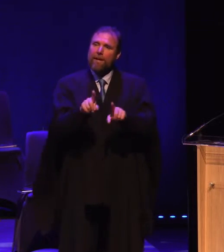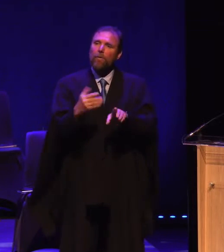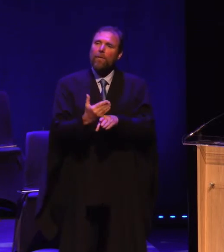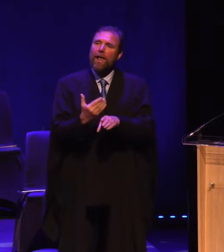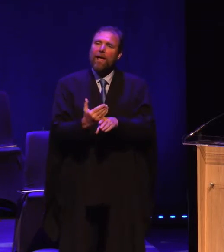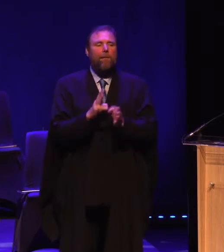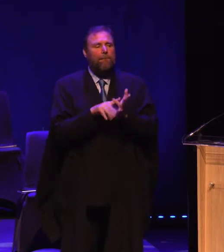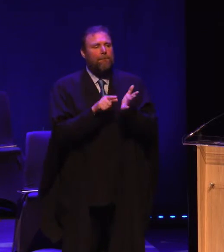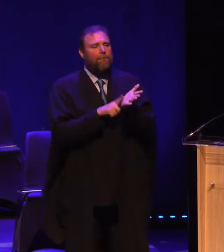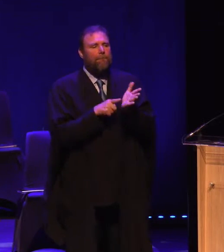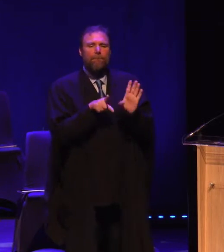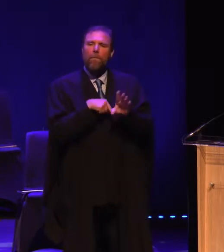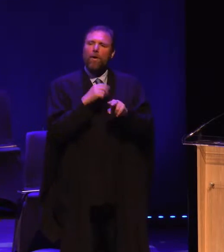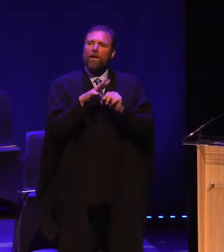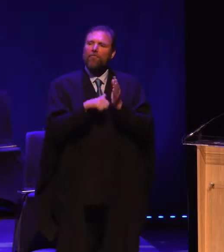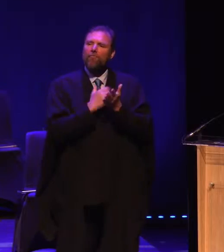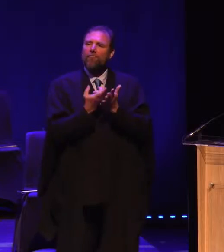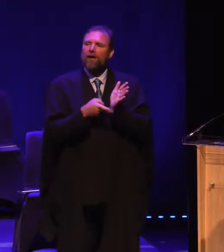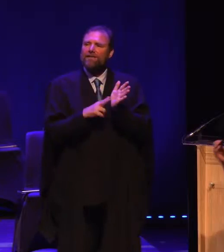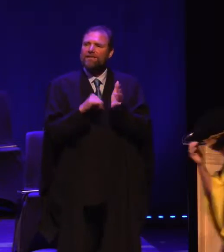Frances McCarthy Ryan.